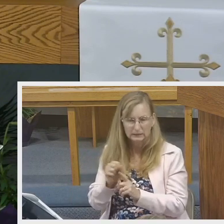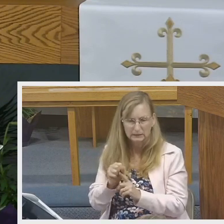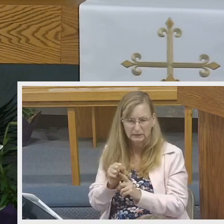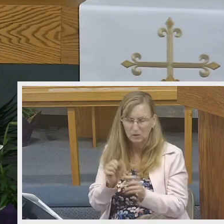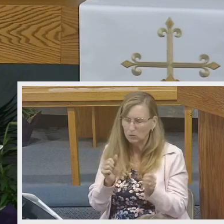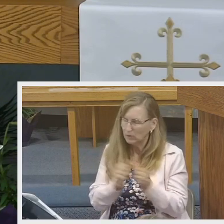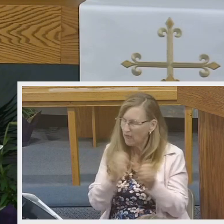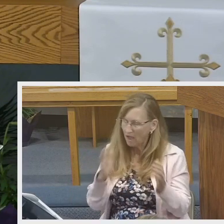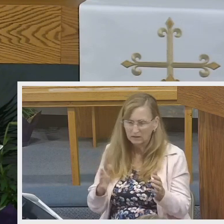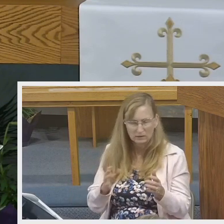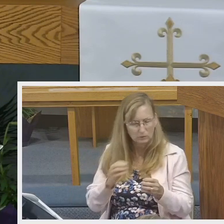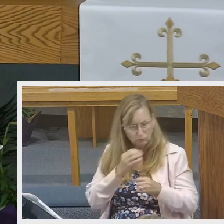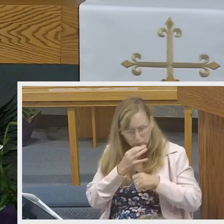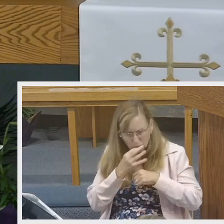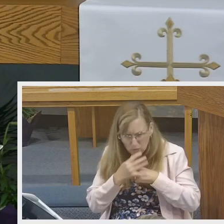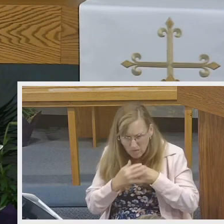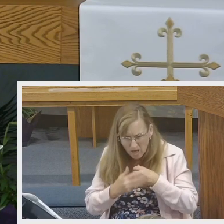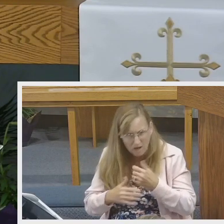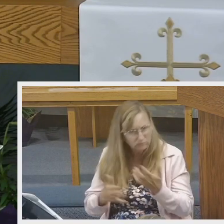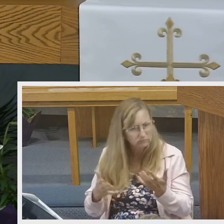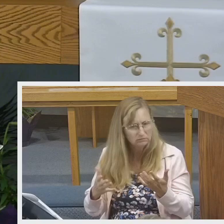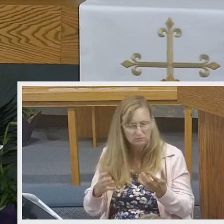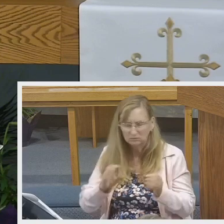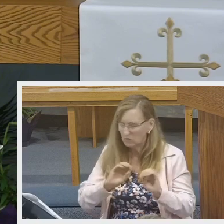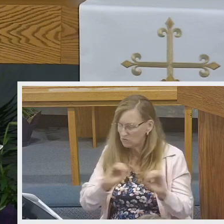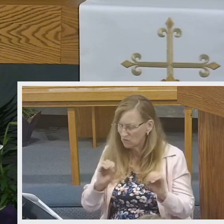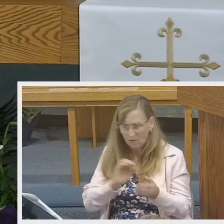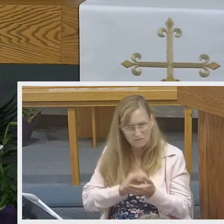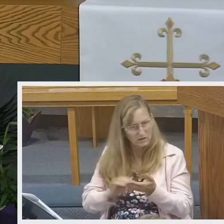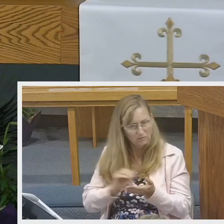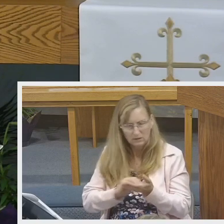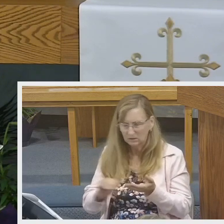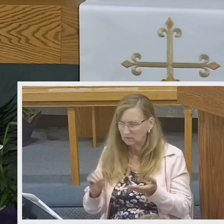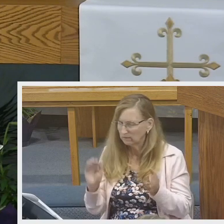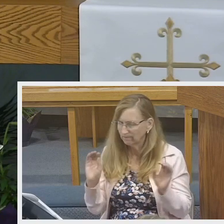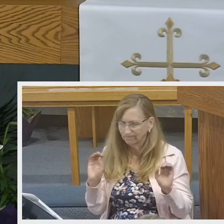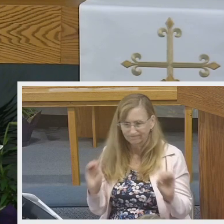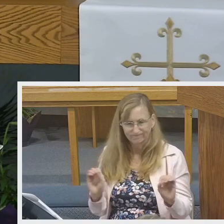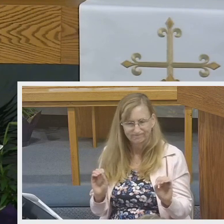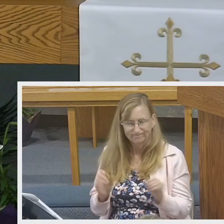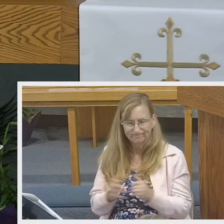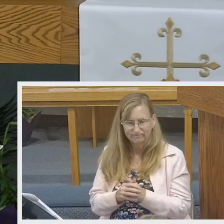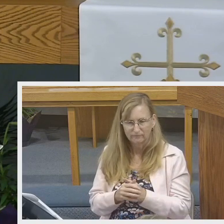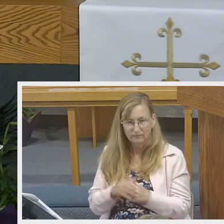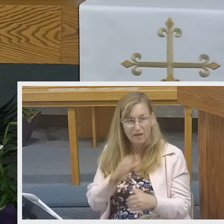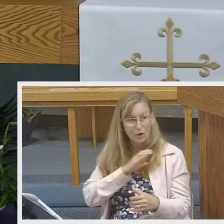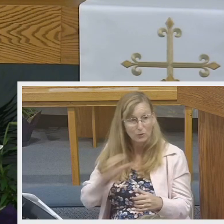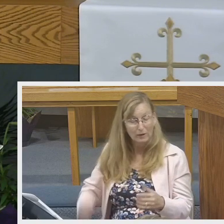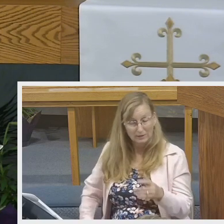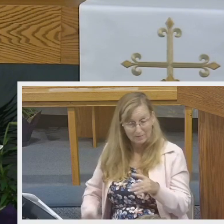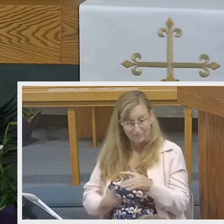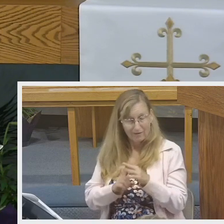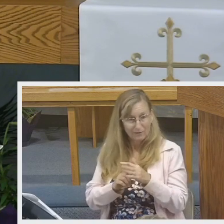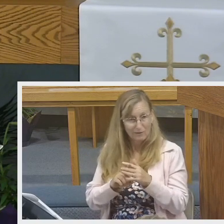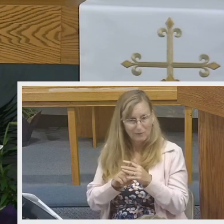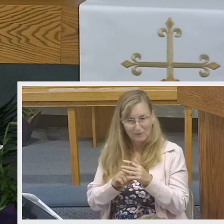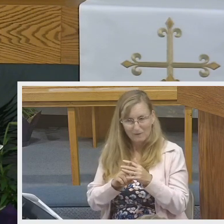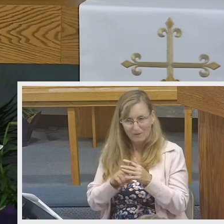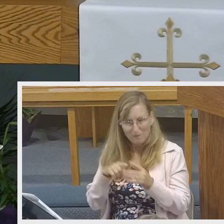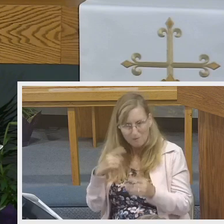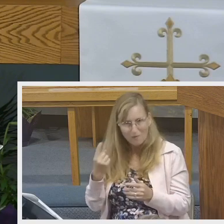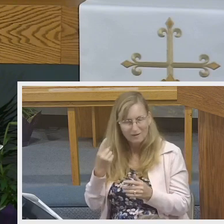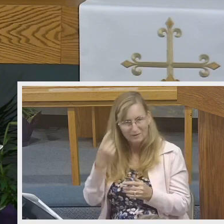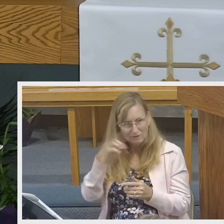the shedding of blood, there is no forgiveness. Christ appeared once for all to do away with sin by